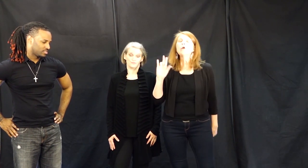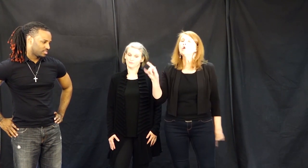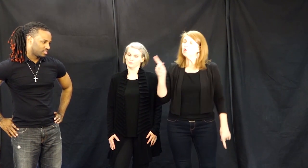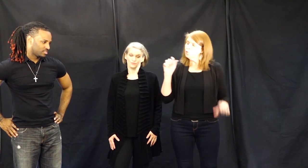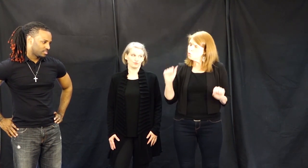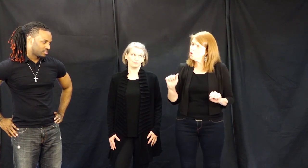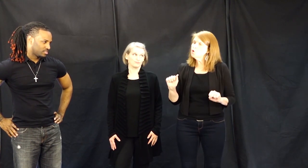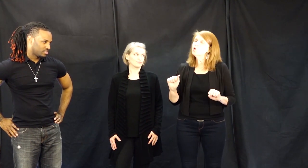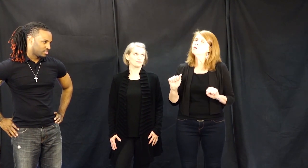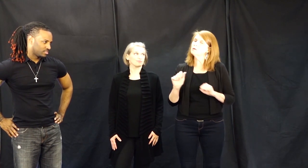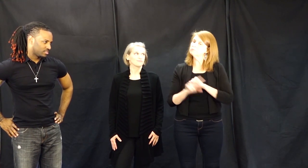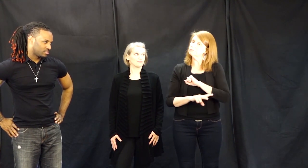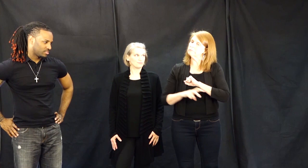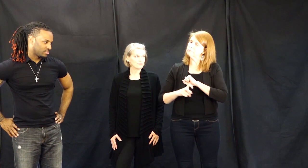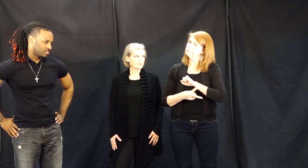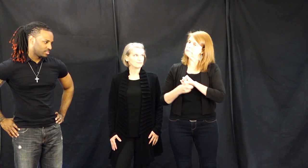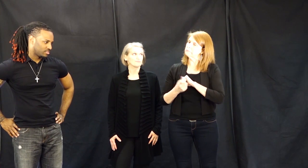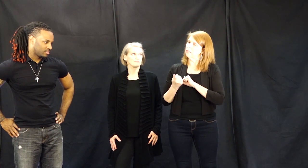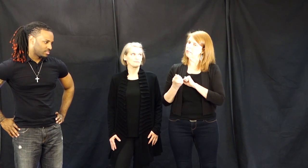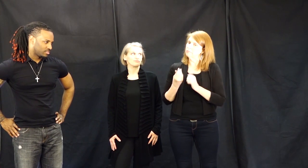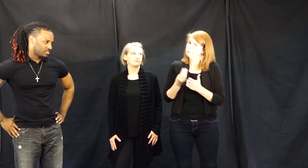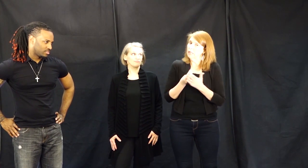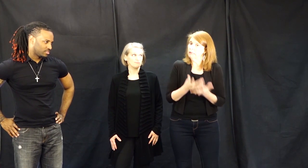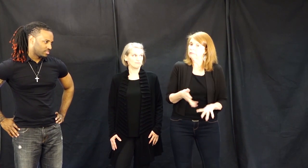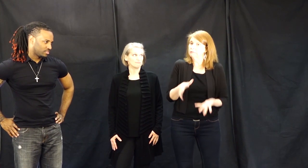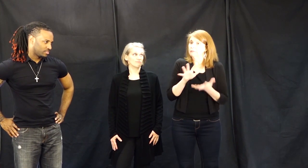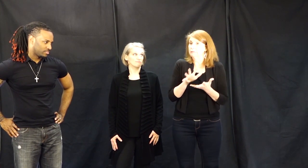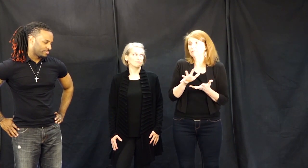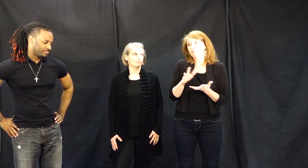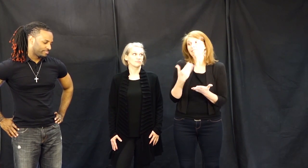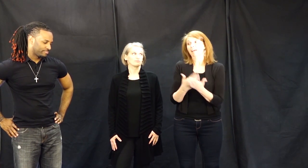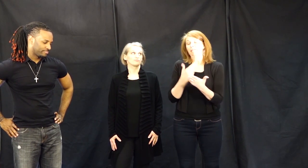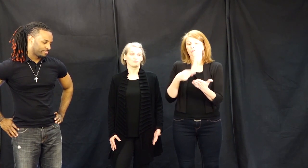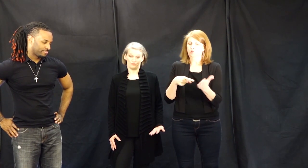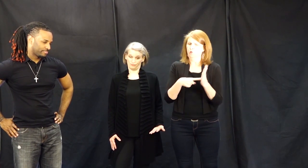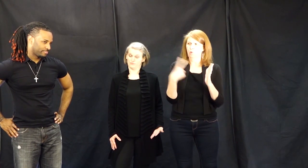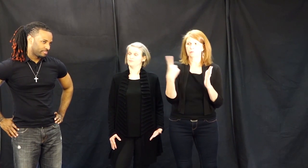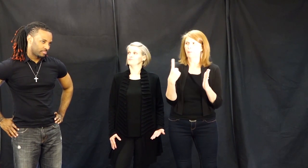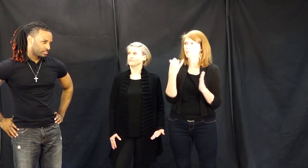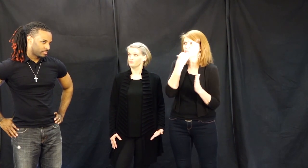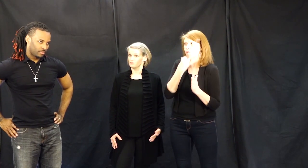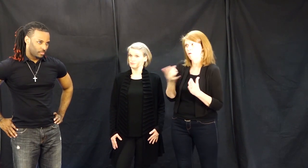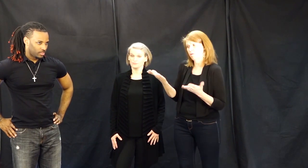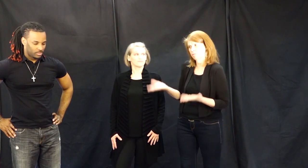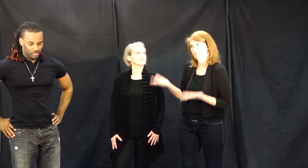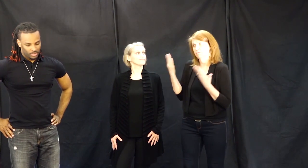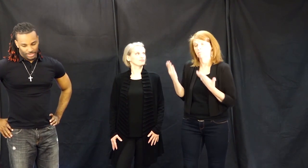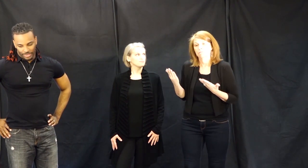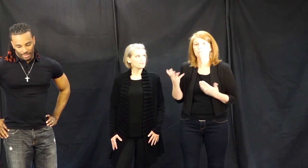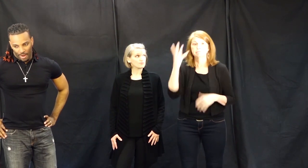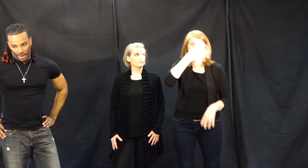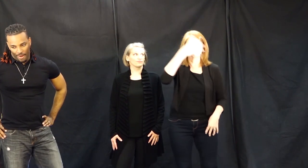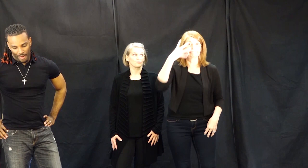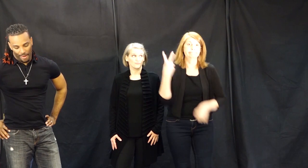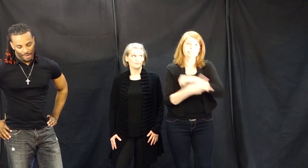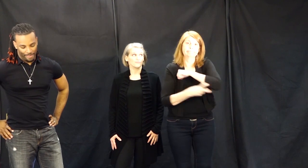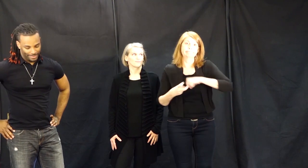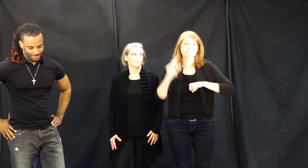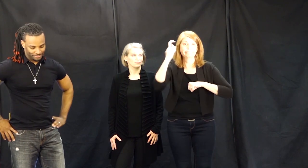financial gain, to stray from your sacred mission. And the evidence suggests you engaged in speculation. An immigrant embezzling our government funds. I